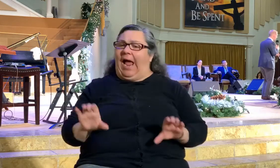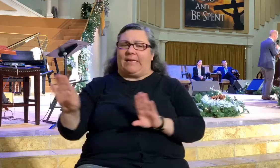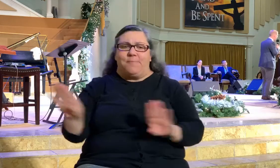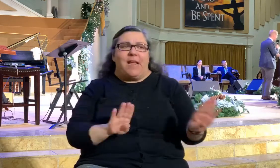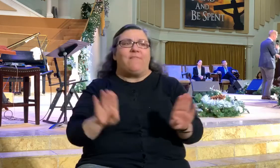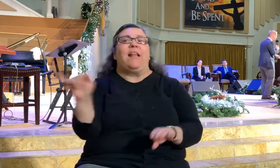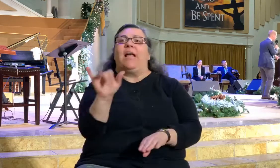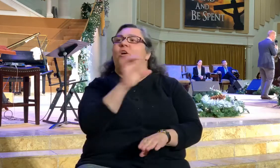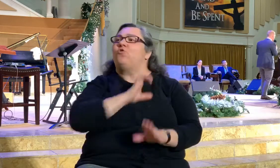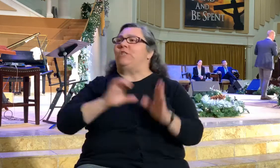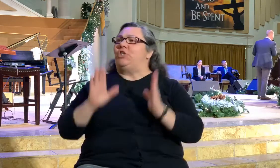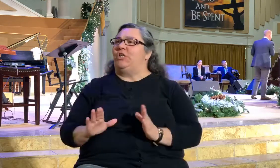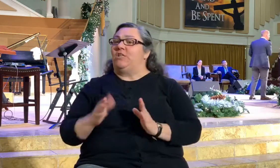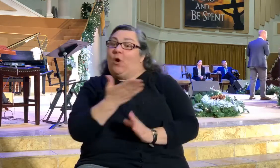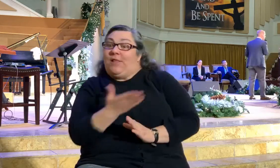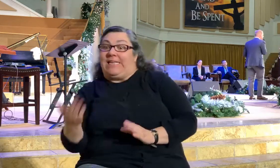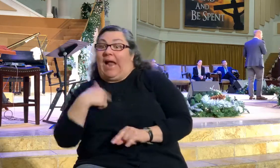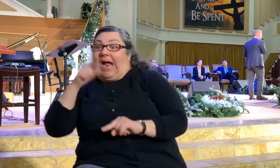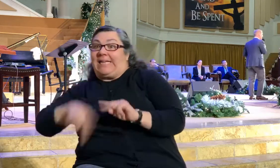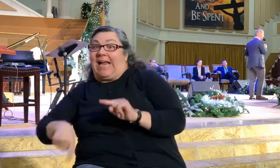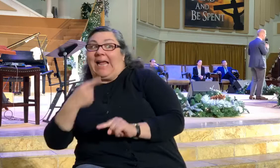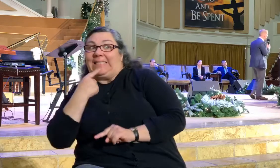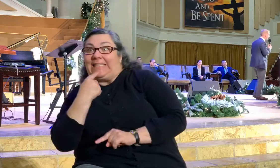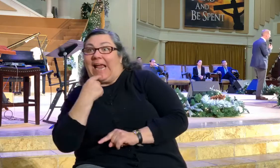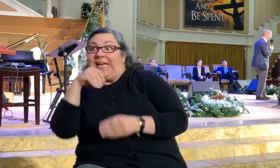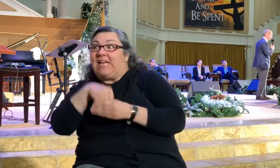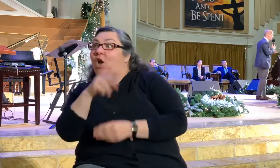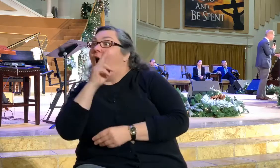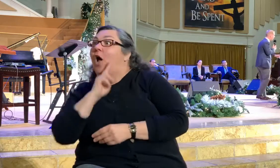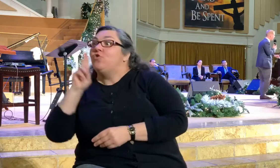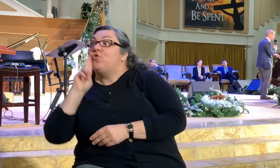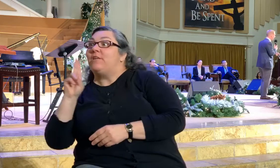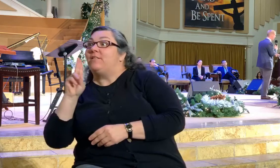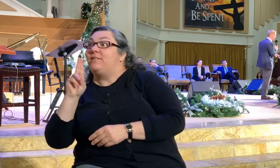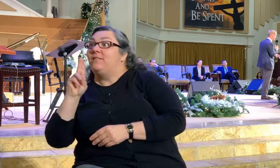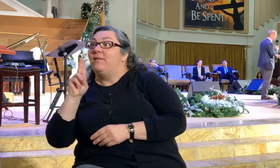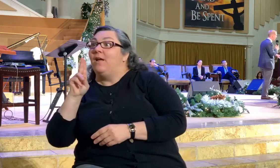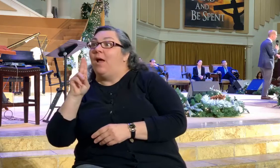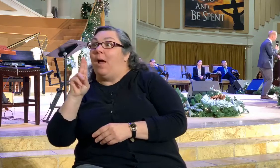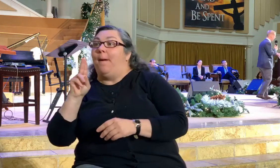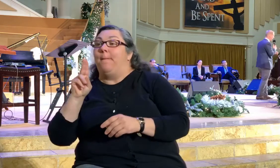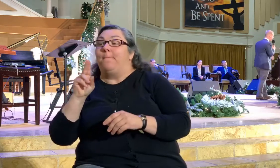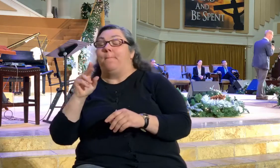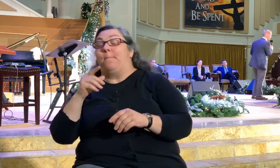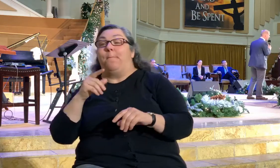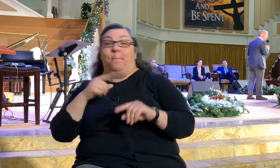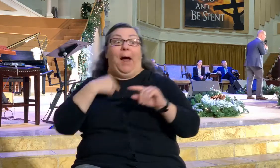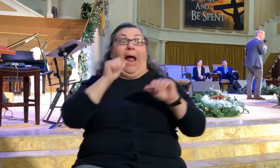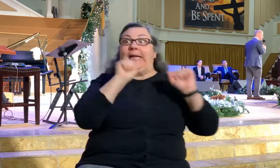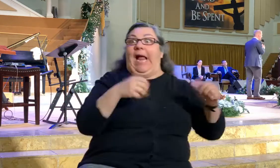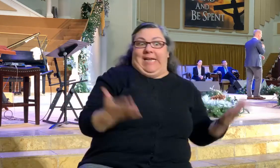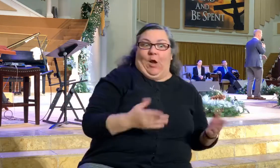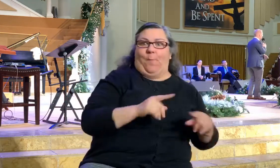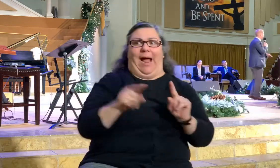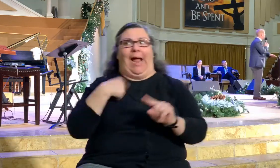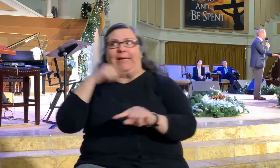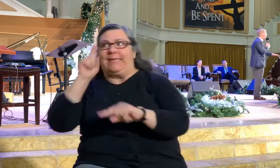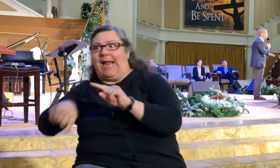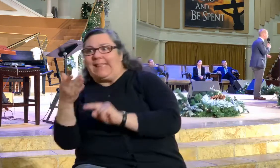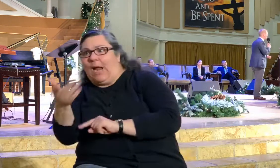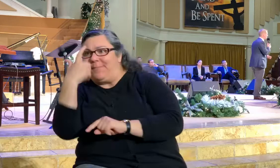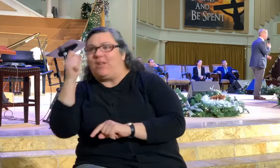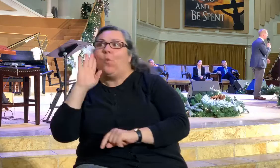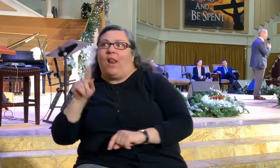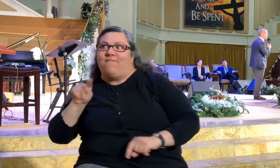there because it's offensive that I can say here. There's things that I can't do there that are offensive that I can do here because it's a